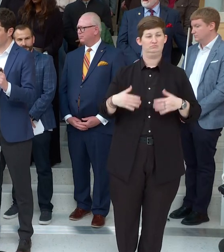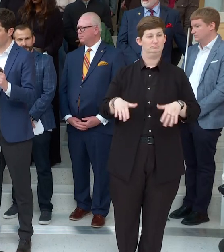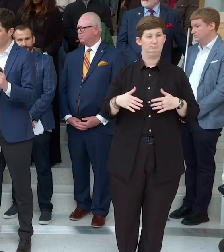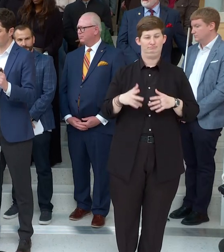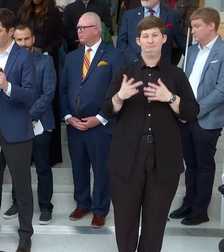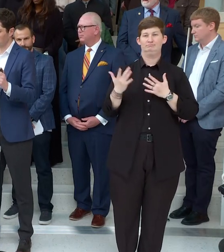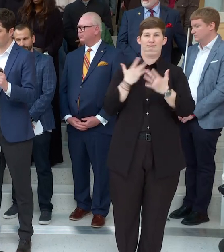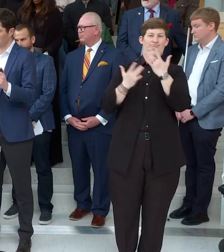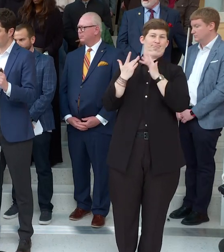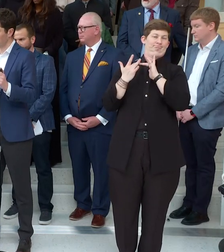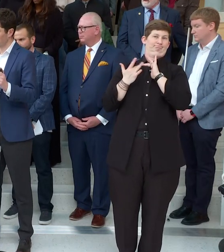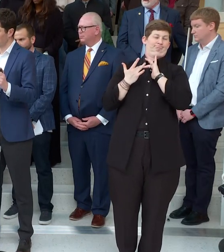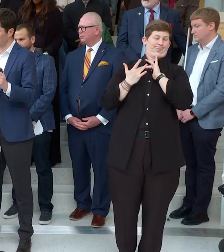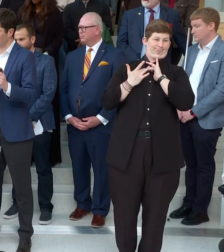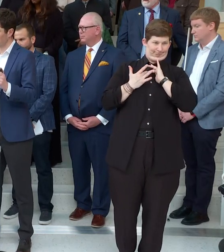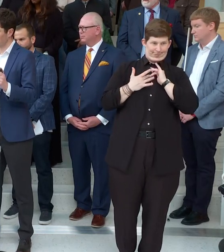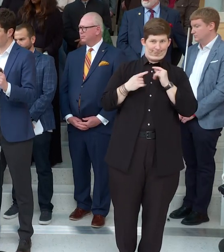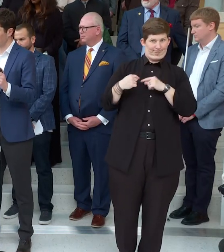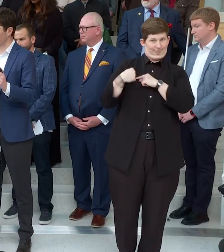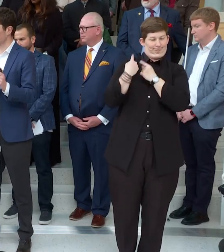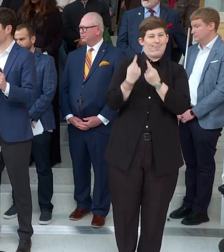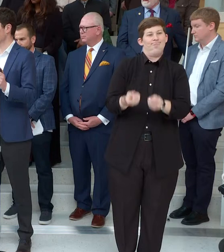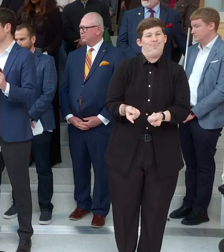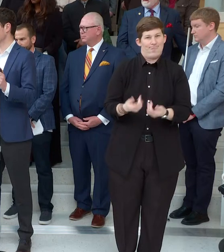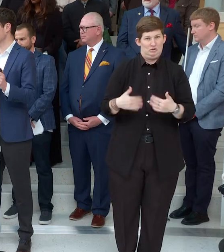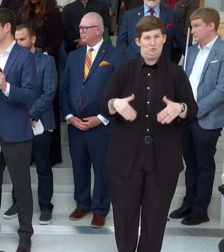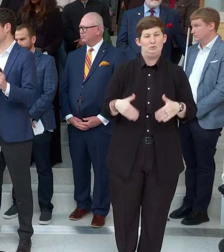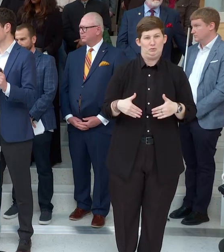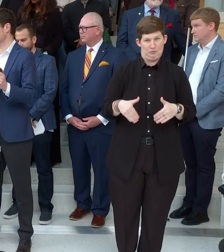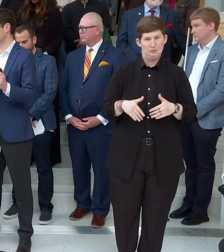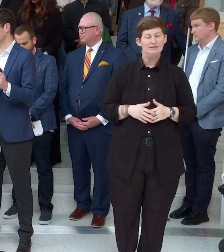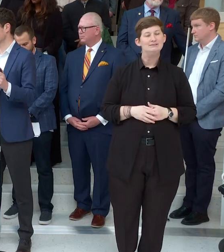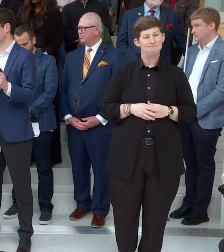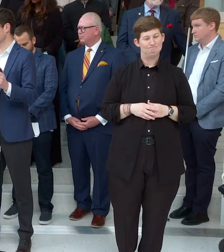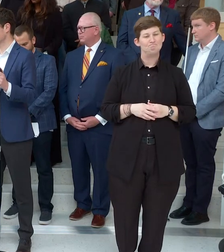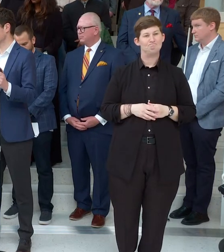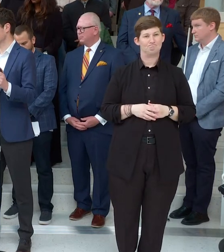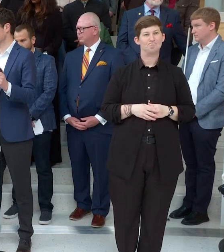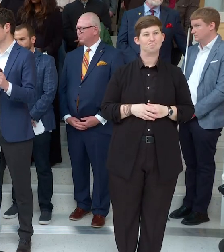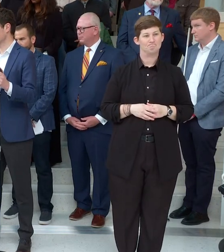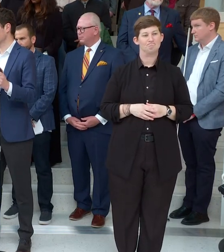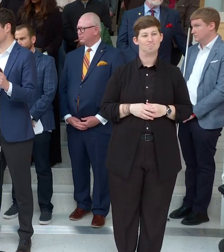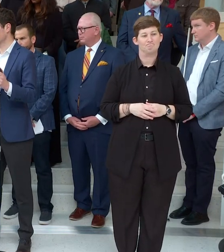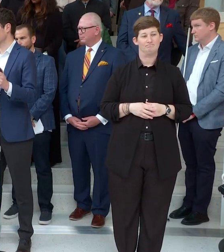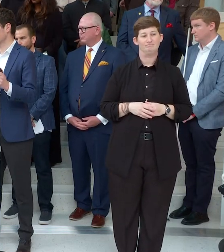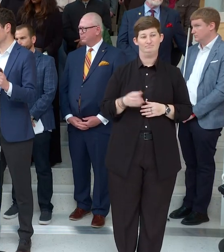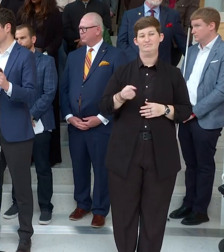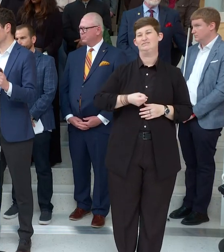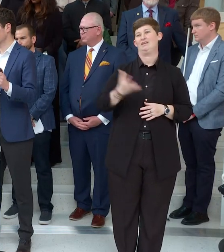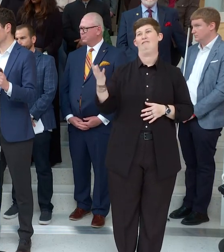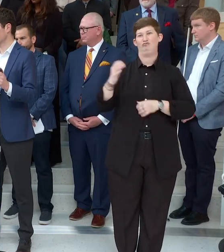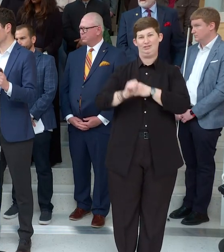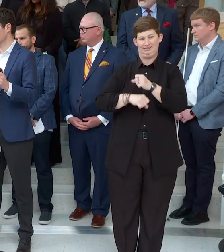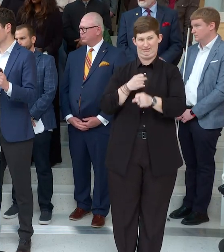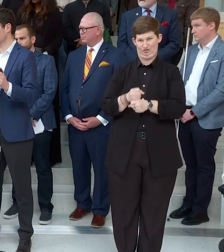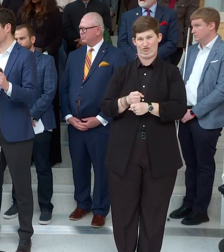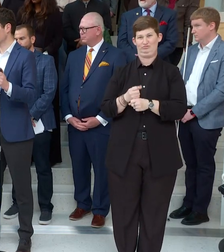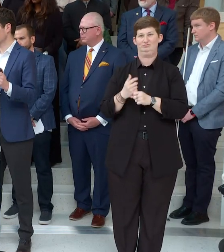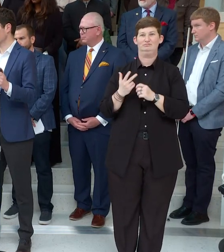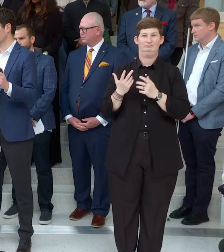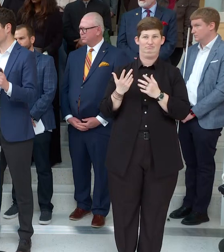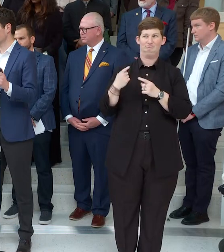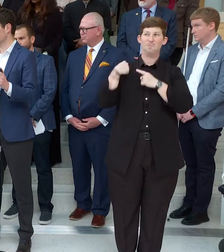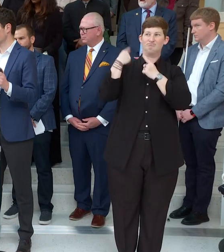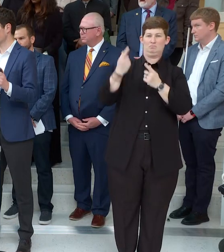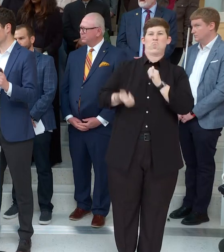contacts that I've had about a specific issue in several years. So yeah, it's been a lot.